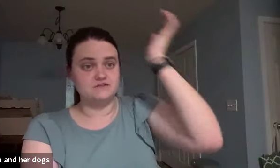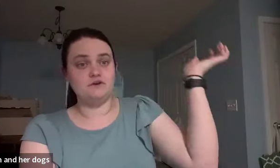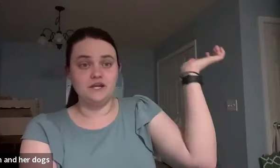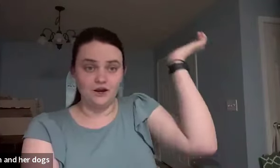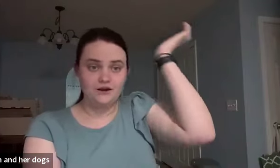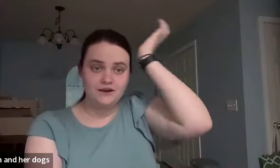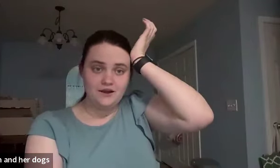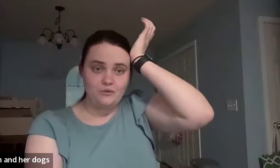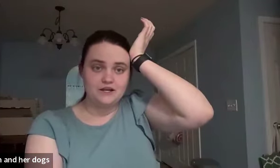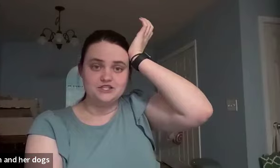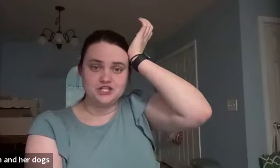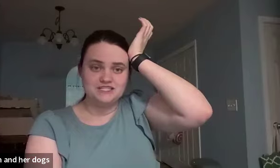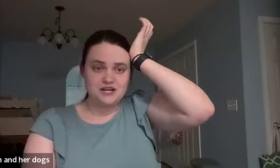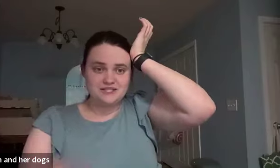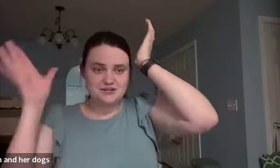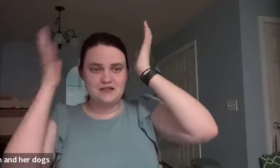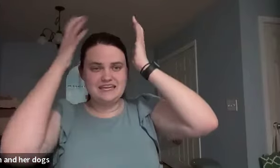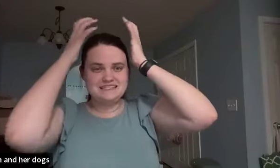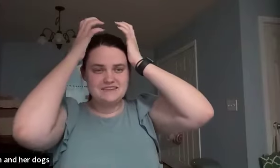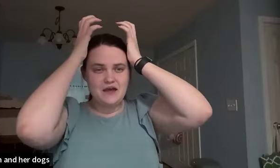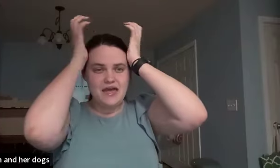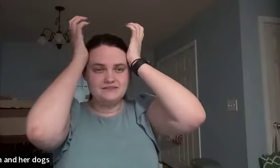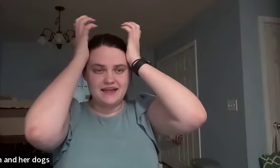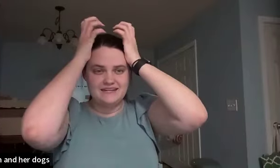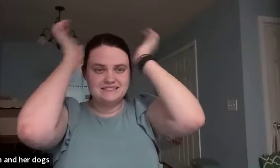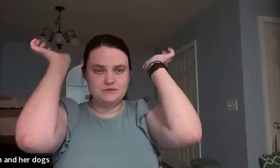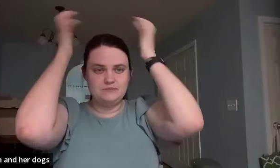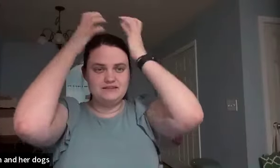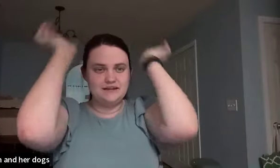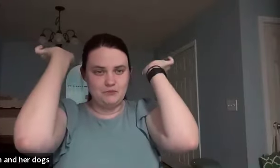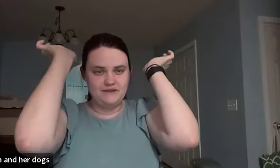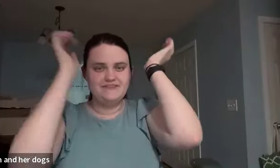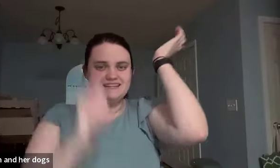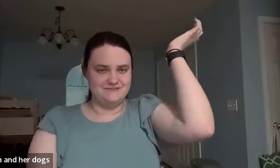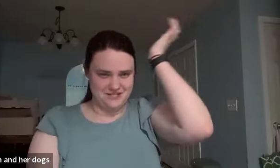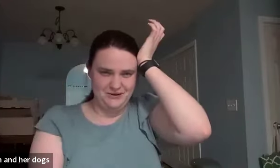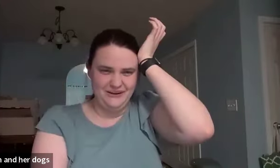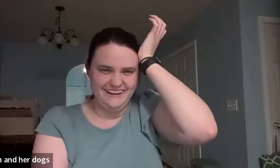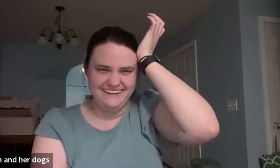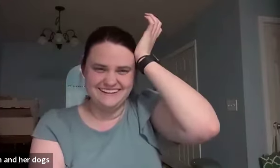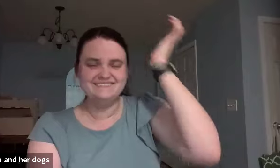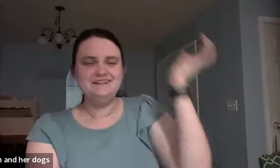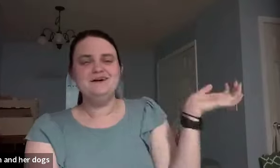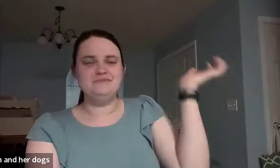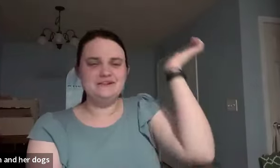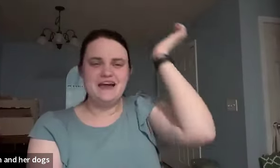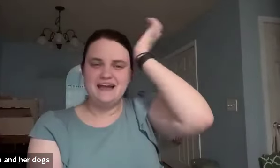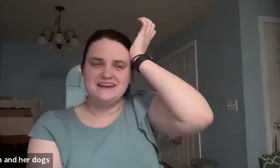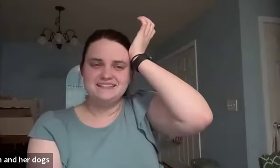ourselves over here. We are just trying to show like, it's like the head of lettuce, like when you peel it open. That's the visual. But I cannot